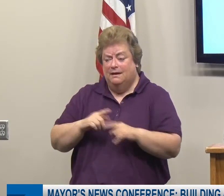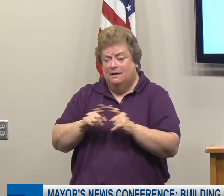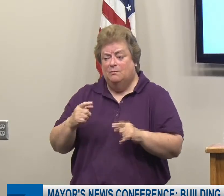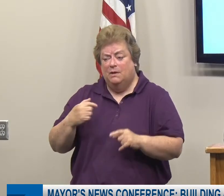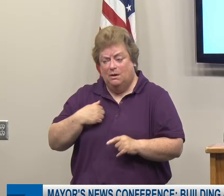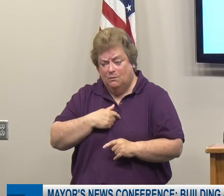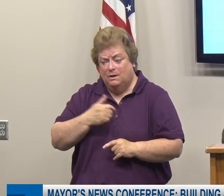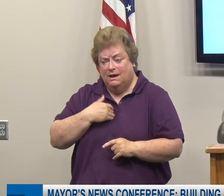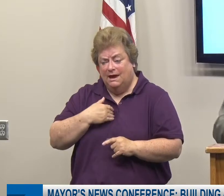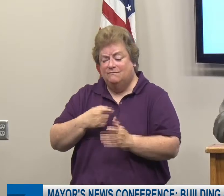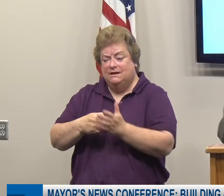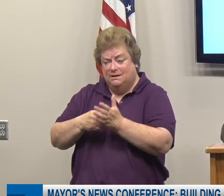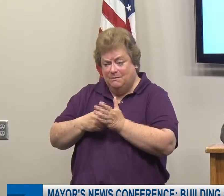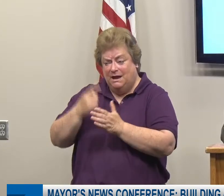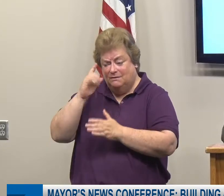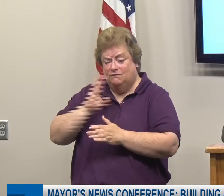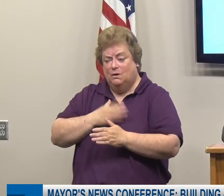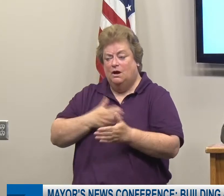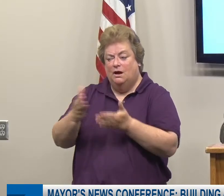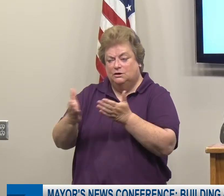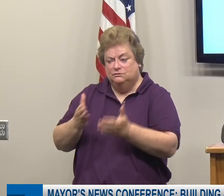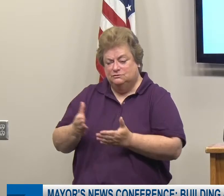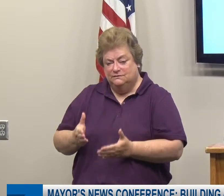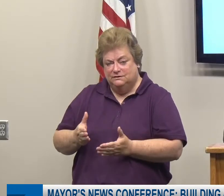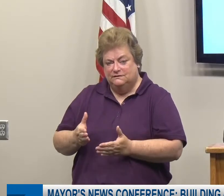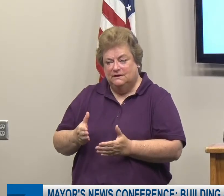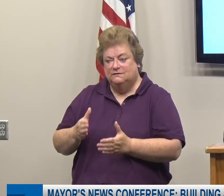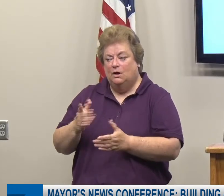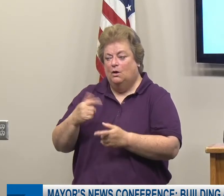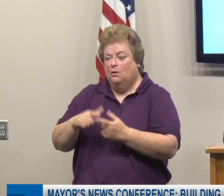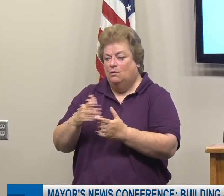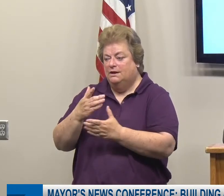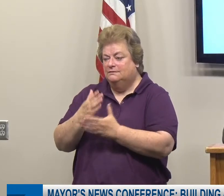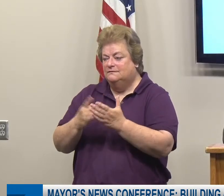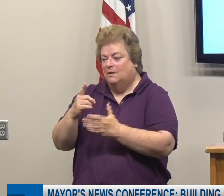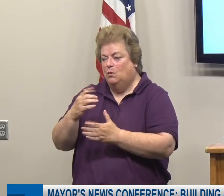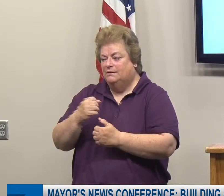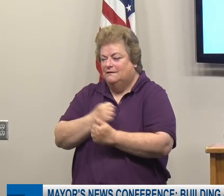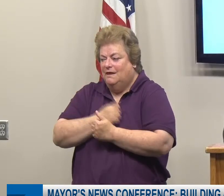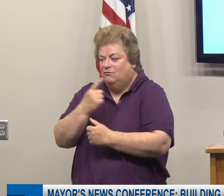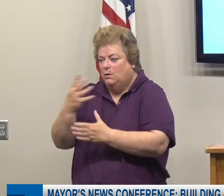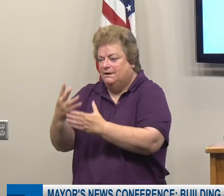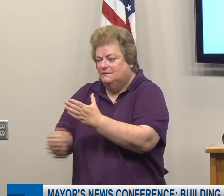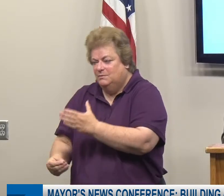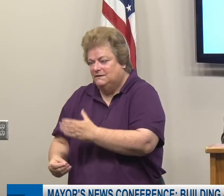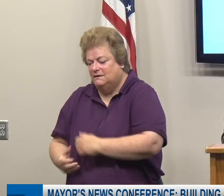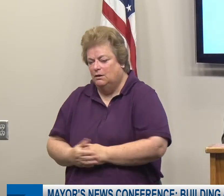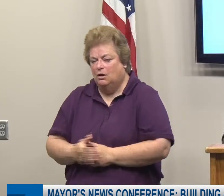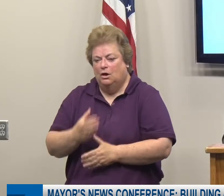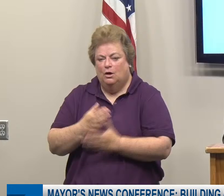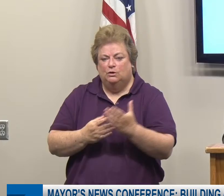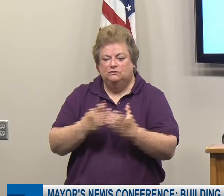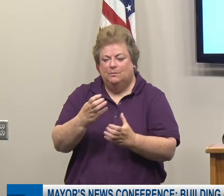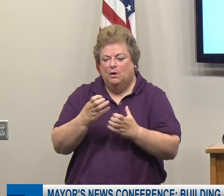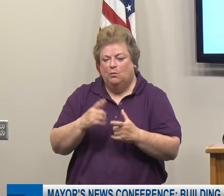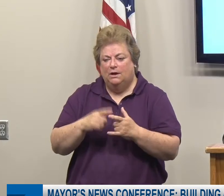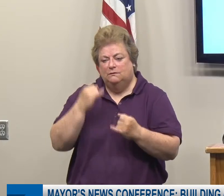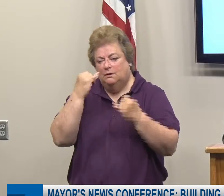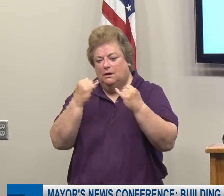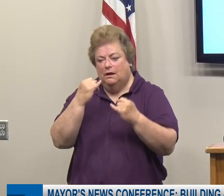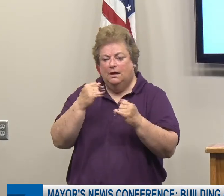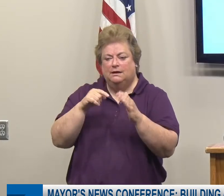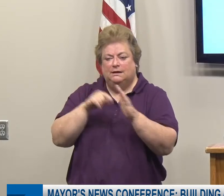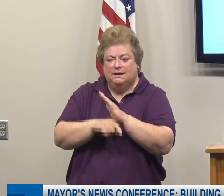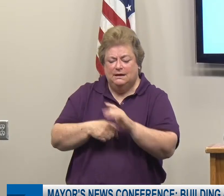a demand for our services, and it continues to come in when somebody's loved one goes missing, when somebody is having suicidal